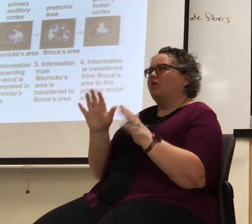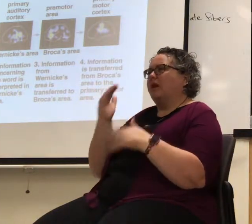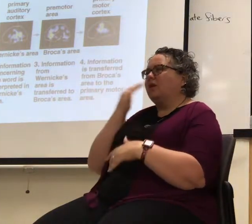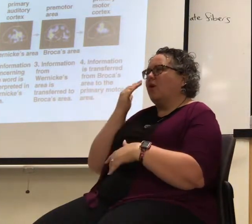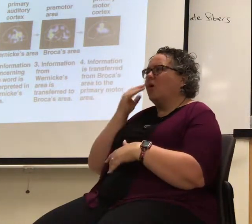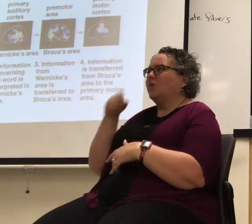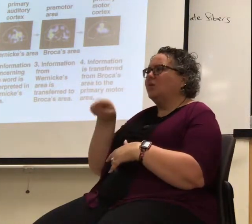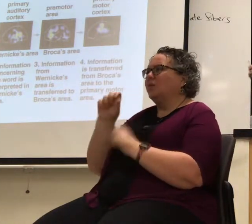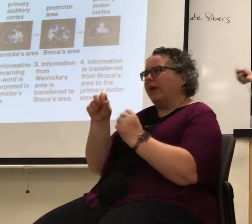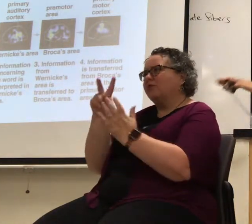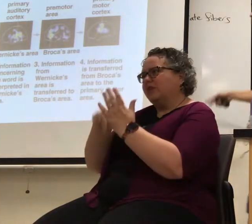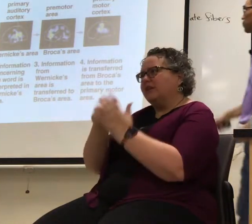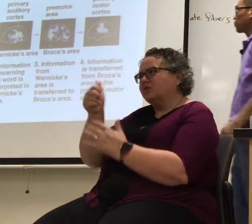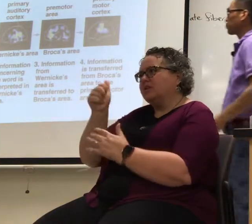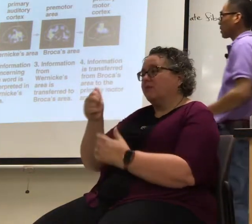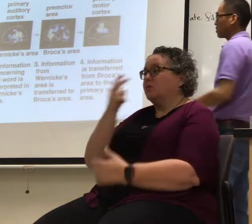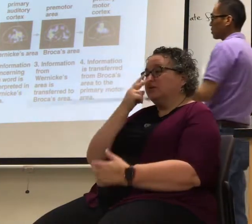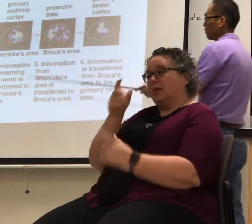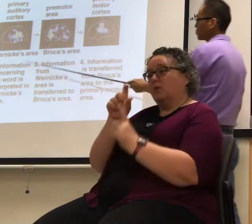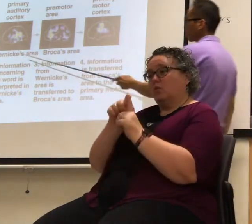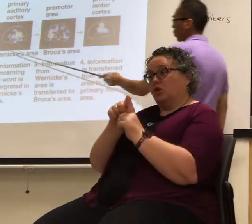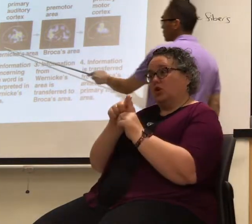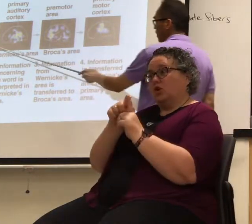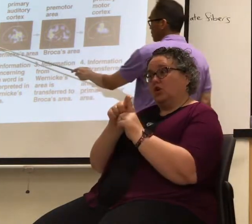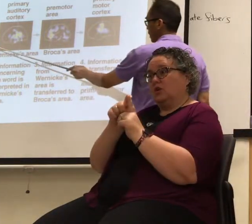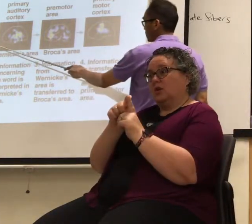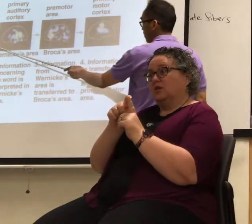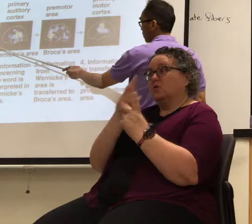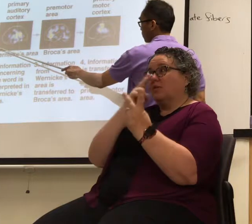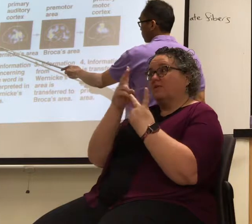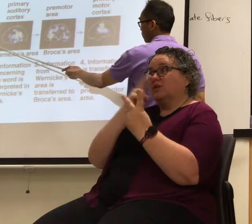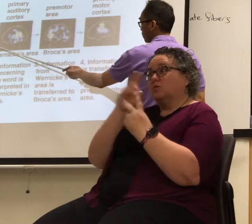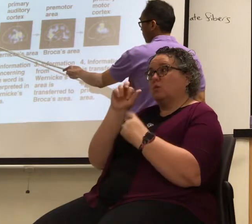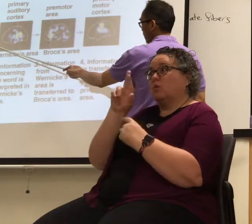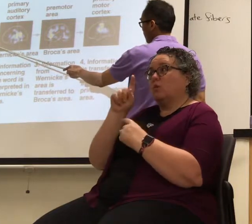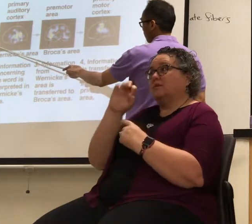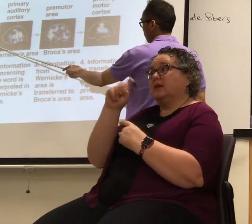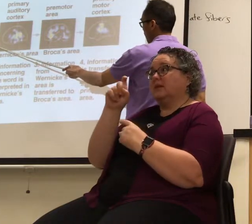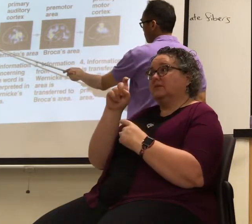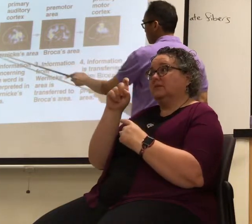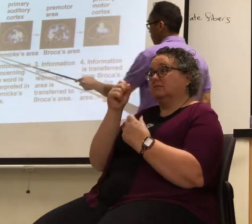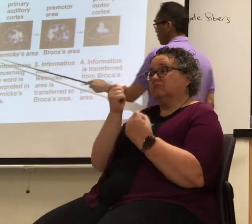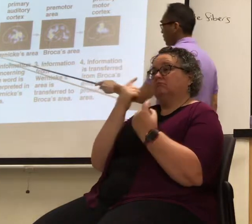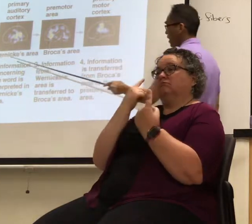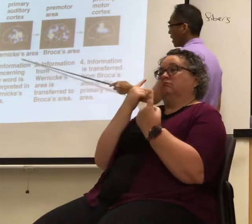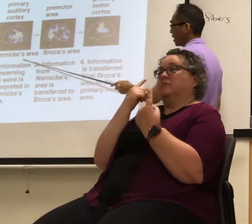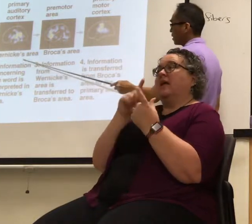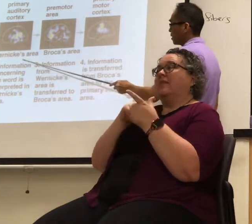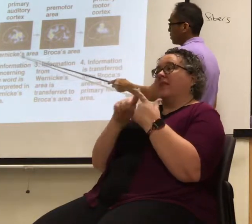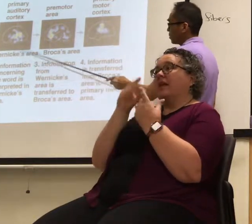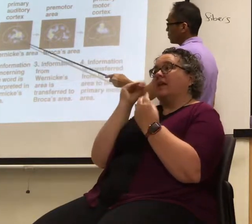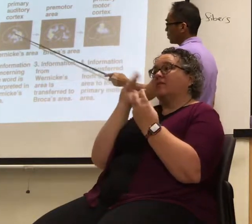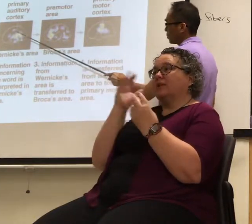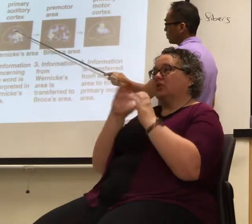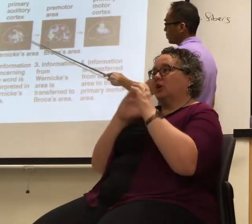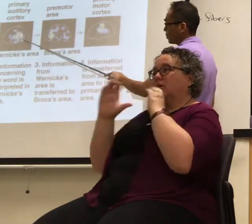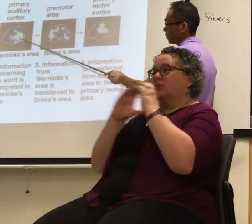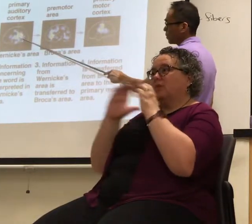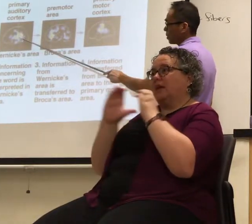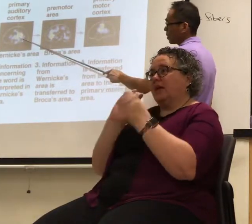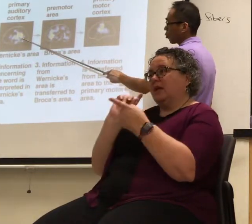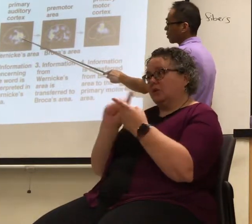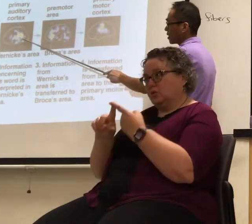read. You see the word, so the visual cortex lights up. Then information is communicated